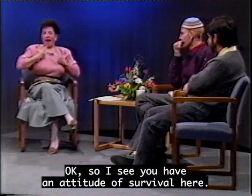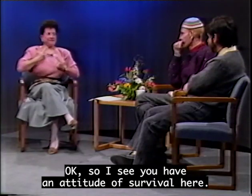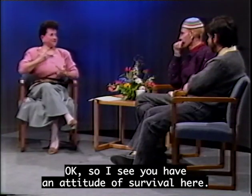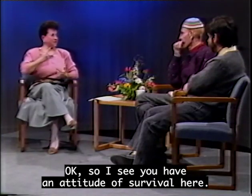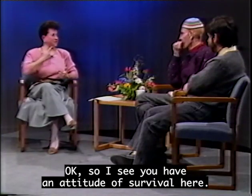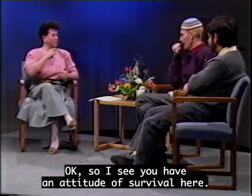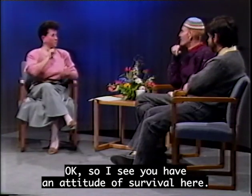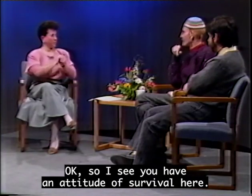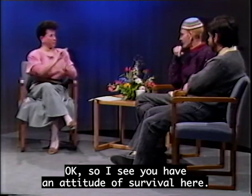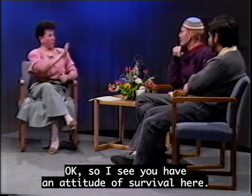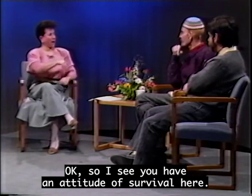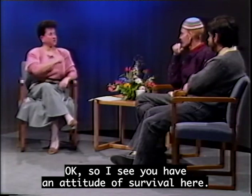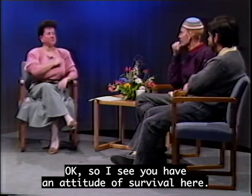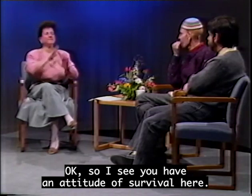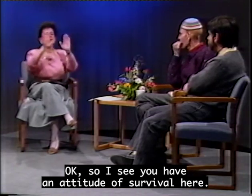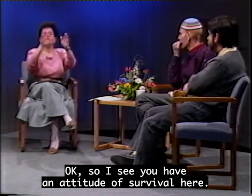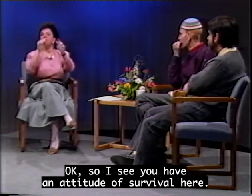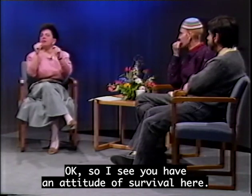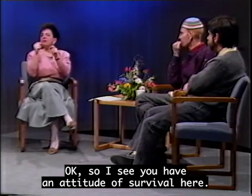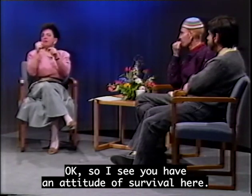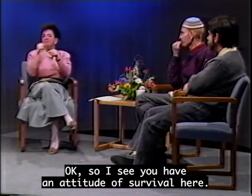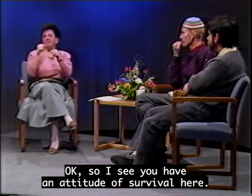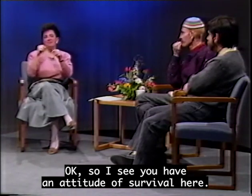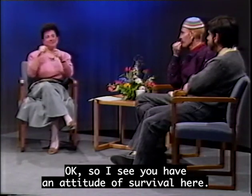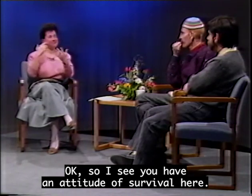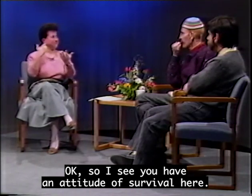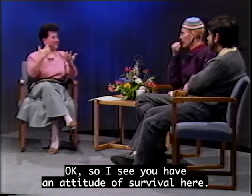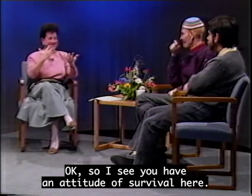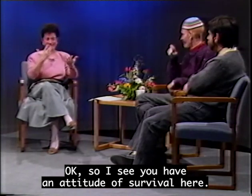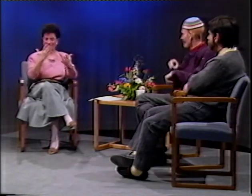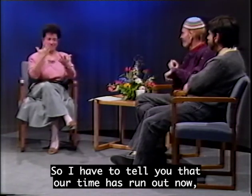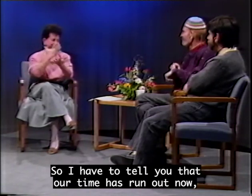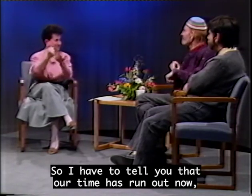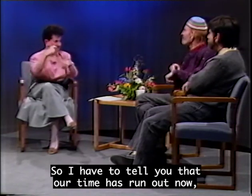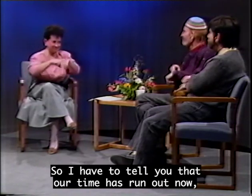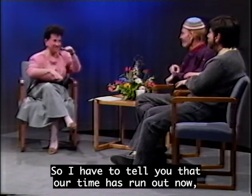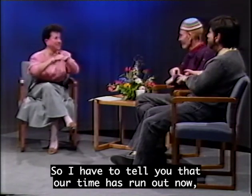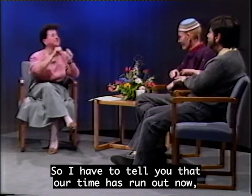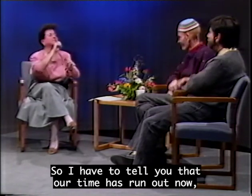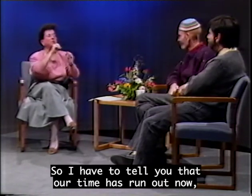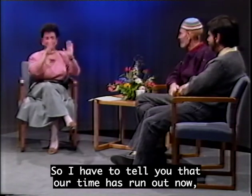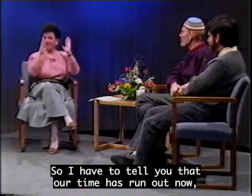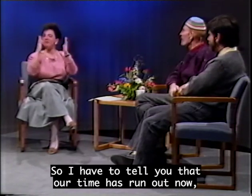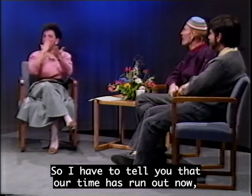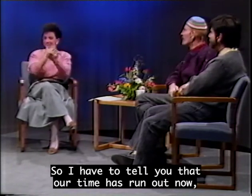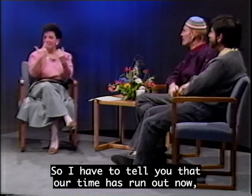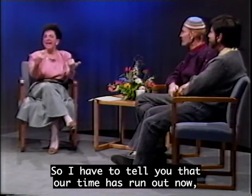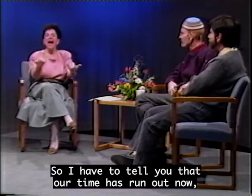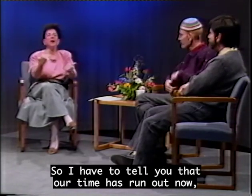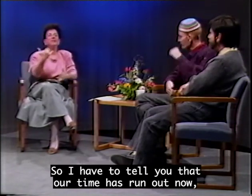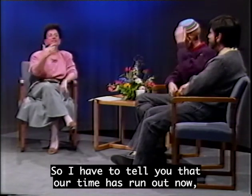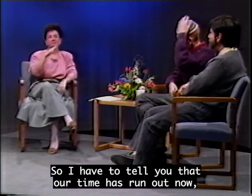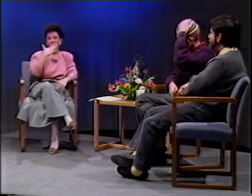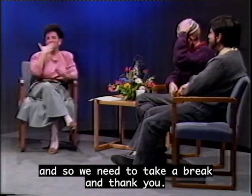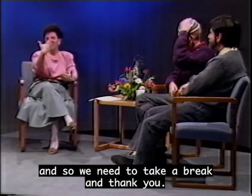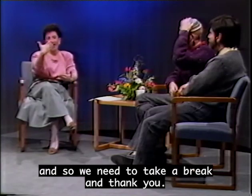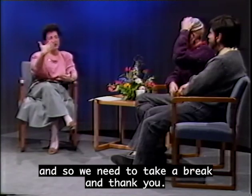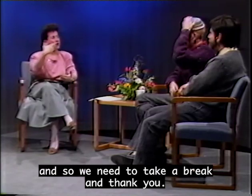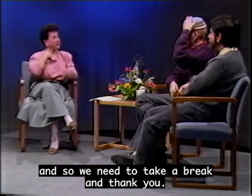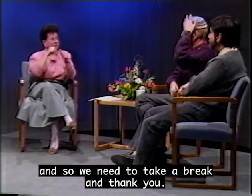Okay, so I see you have an attitude of survival here. So I have to tell you that our time has run out now, and so we need to take